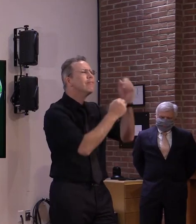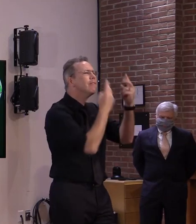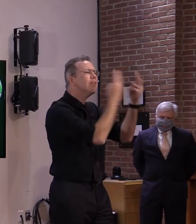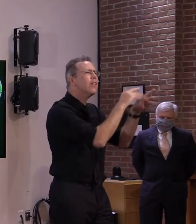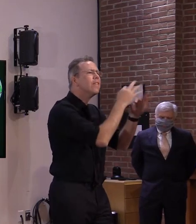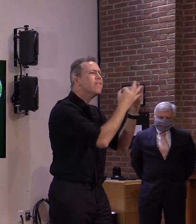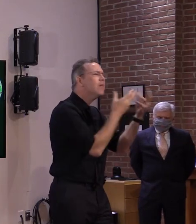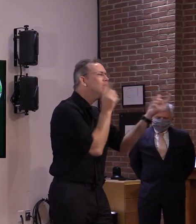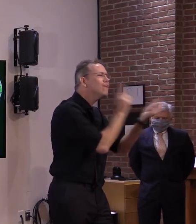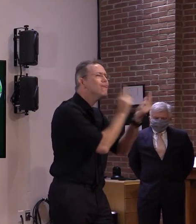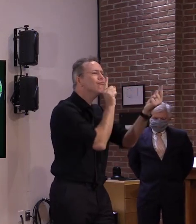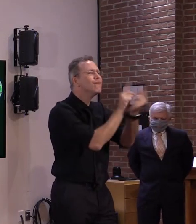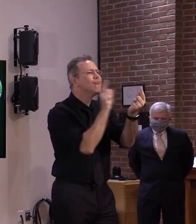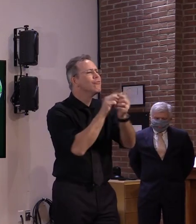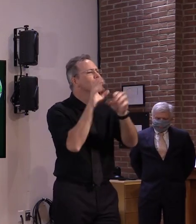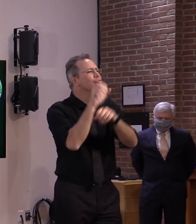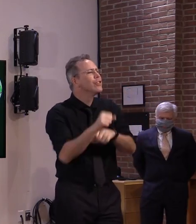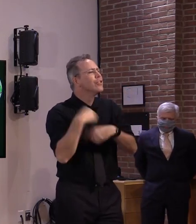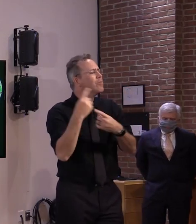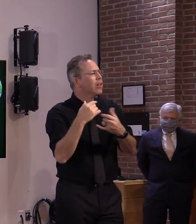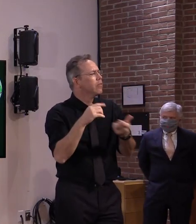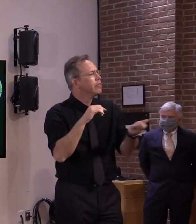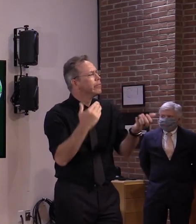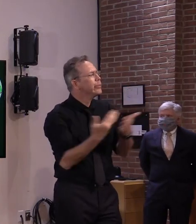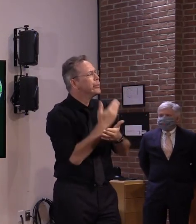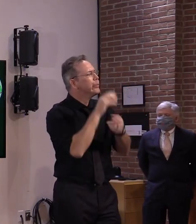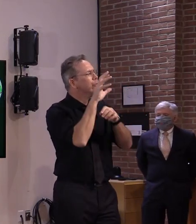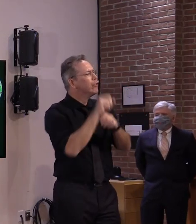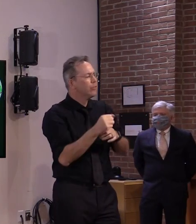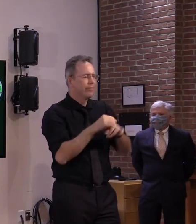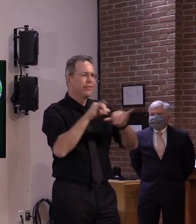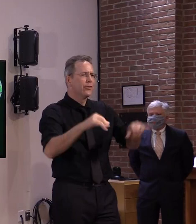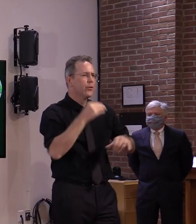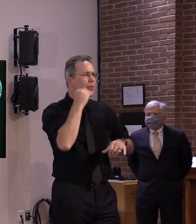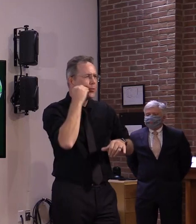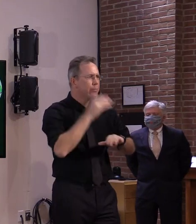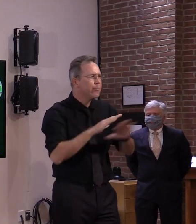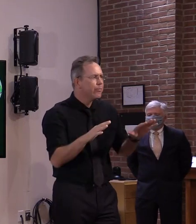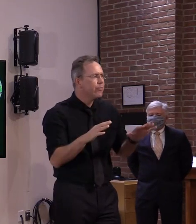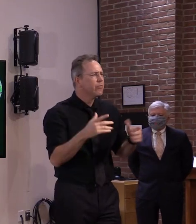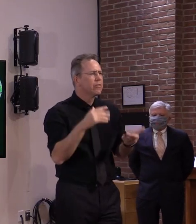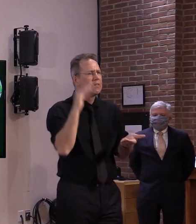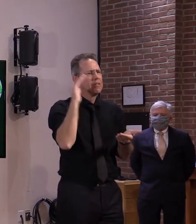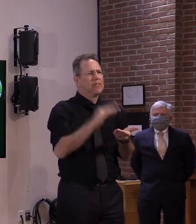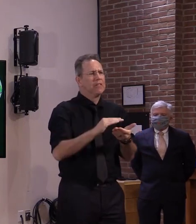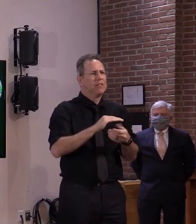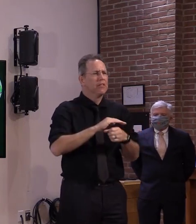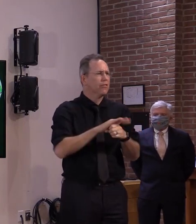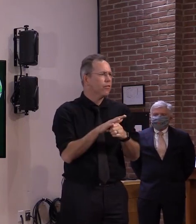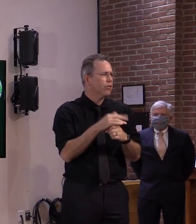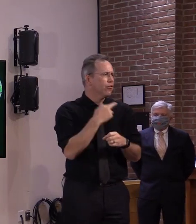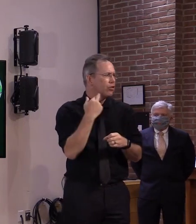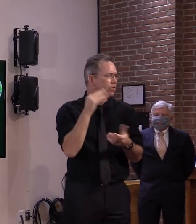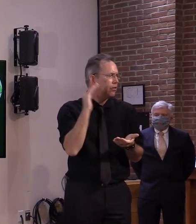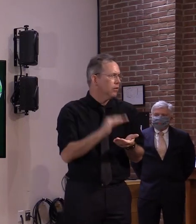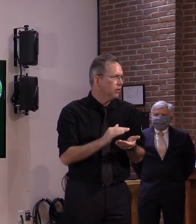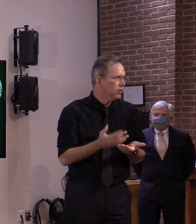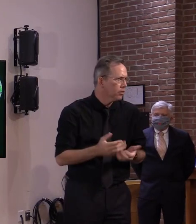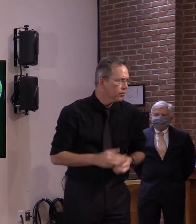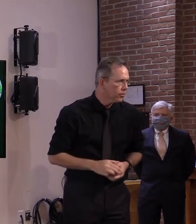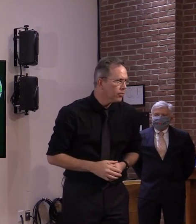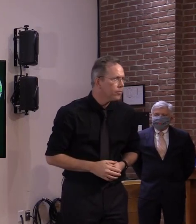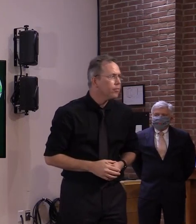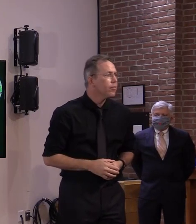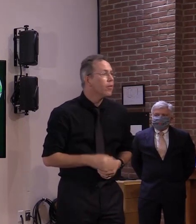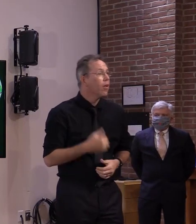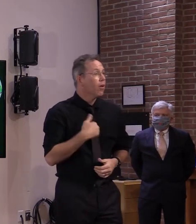and small lowers the risk of getting or spreading COVID-19. This is what my family will be doing, even